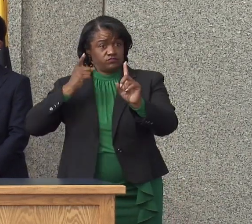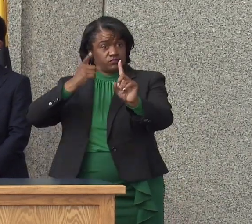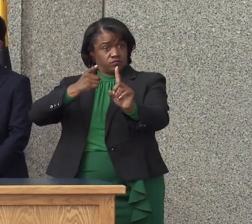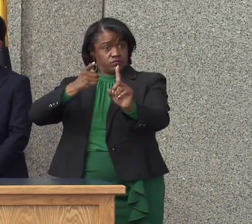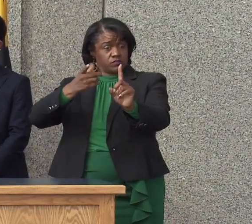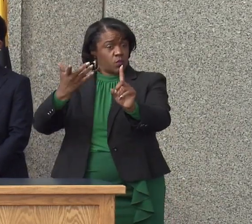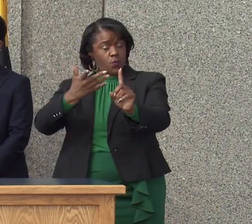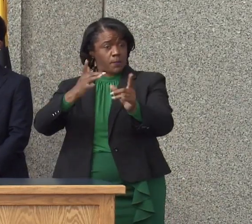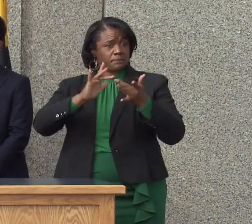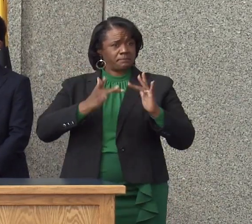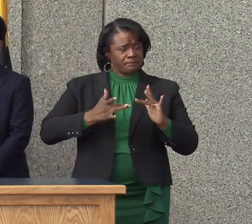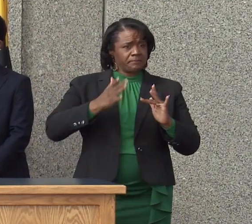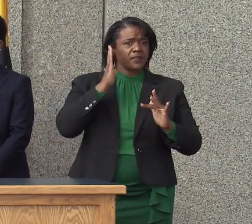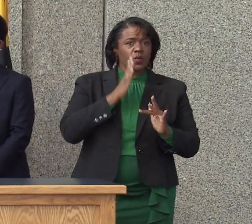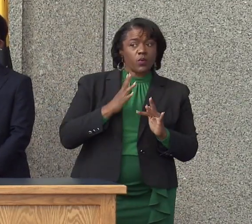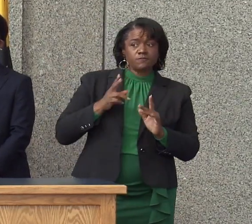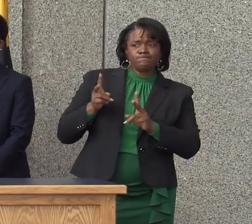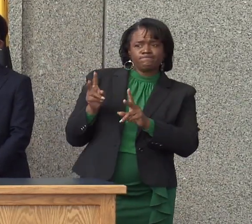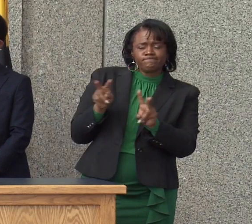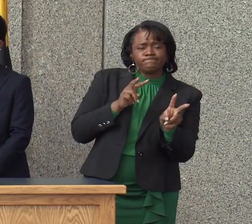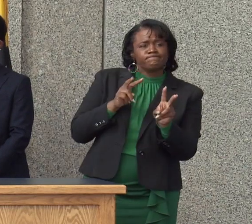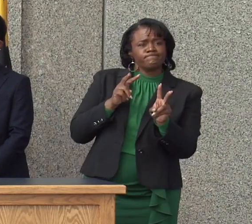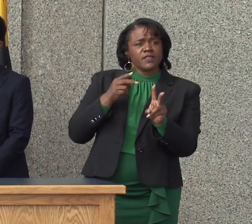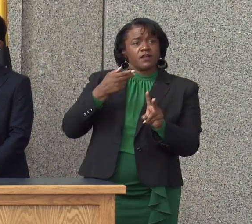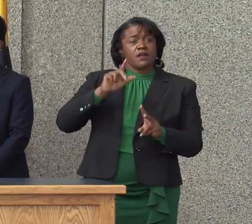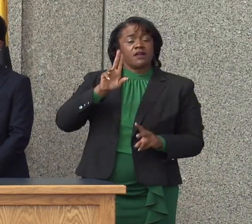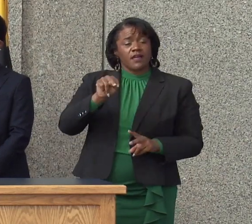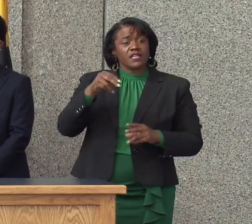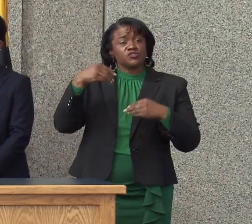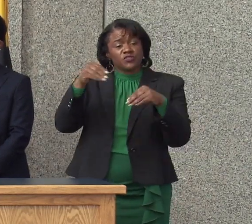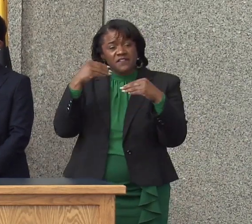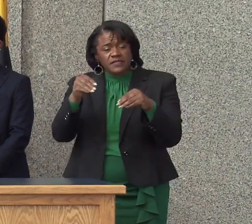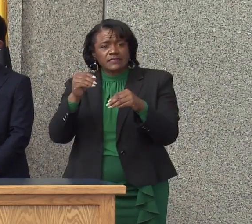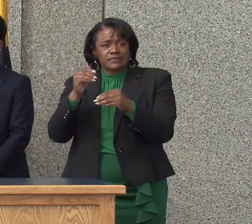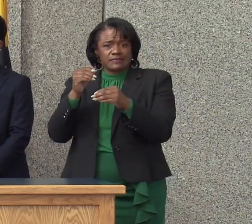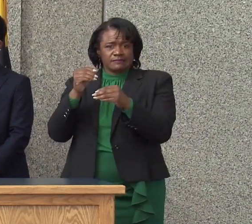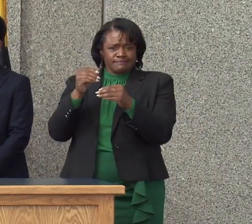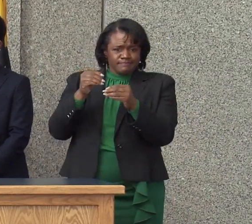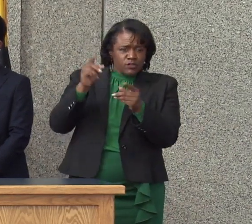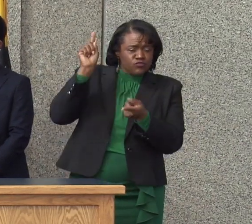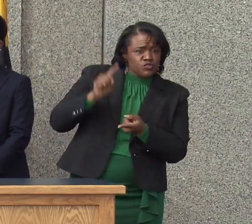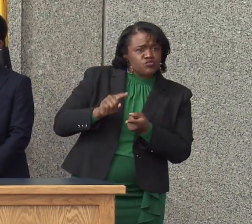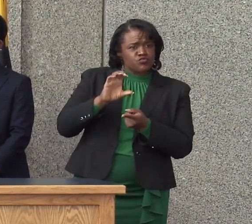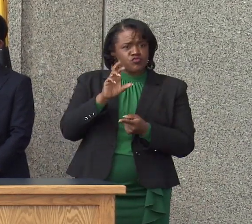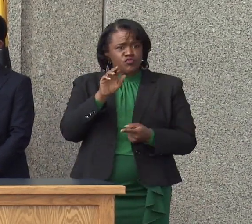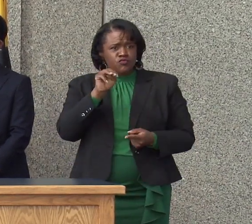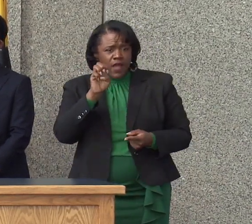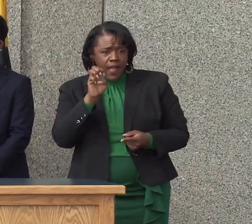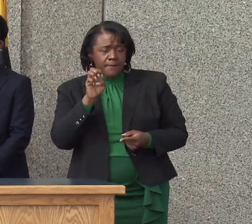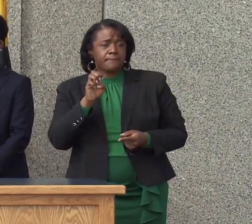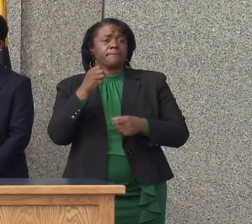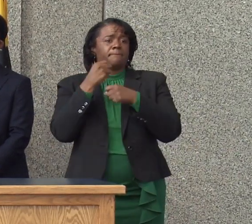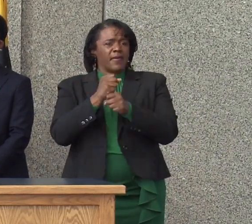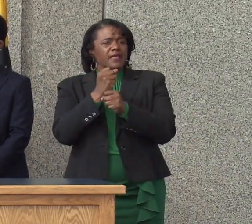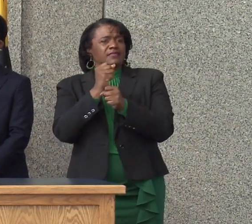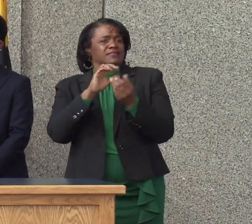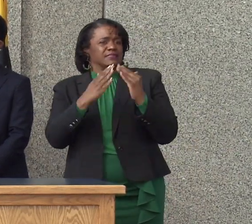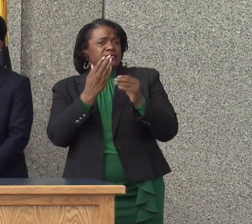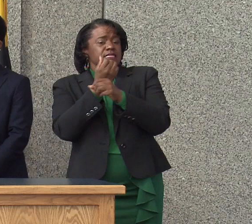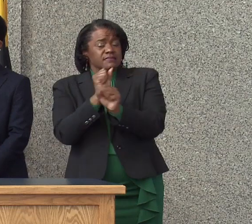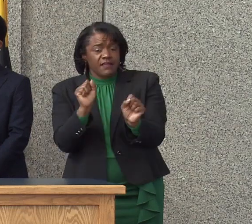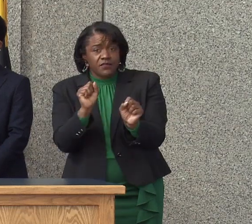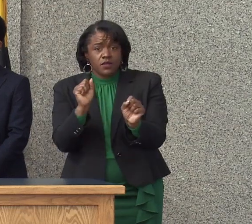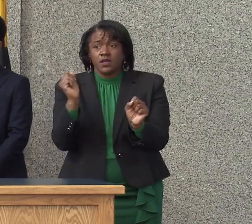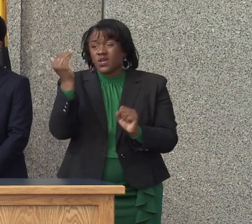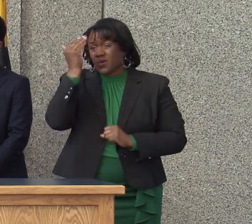new portal is to combat gun trafficking more effectively and to assist with reducing crime and making our city safer. As we all